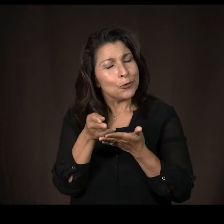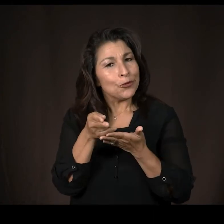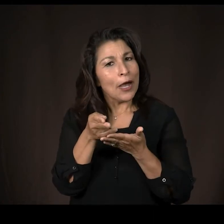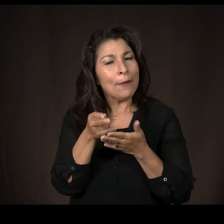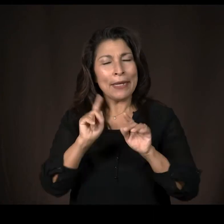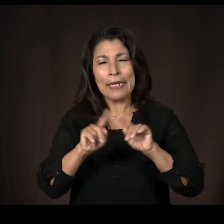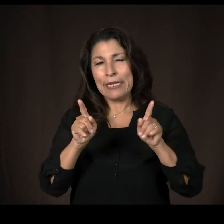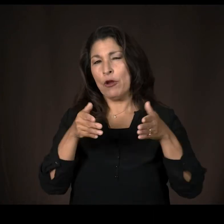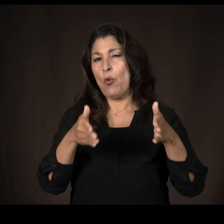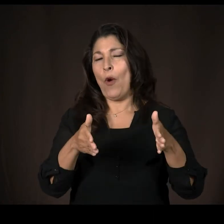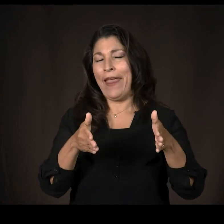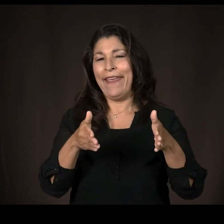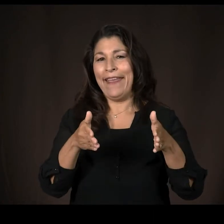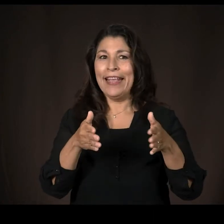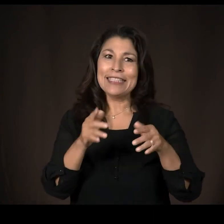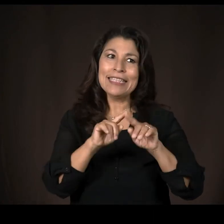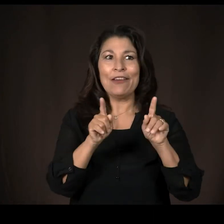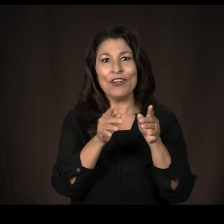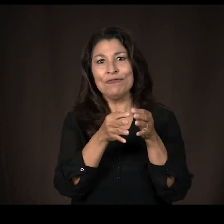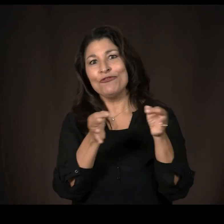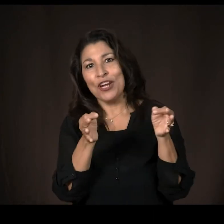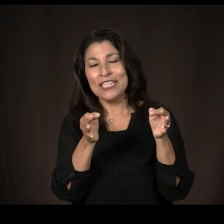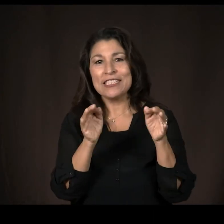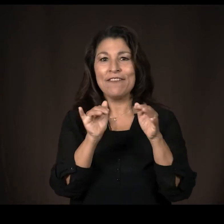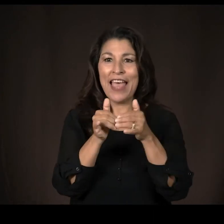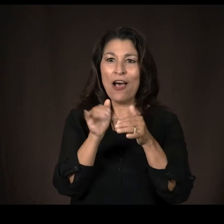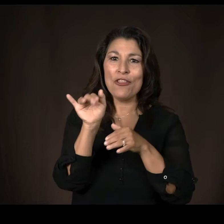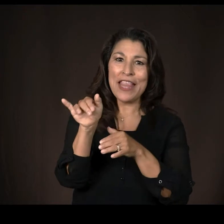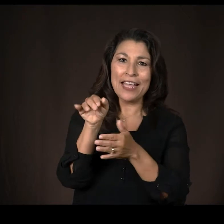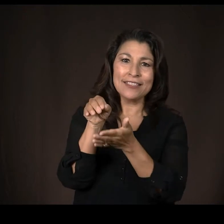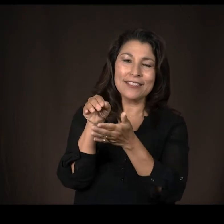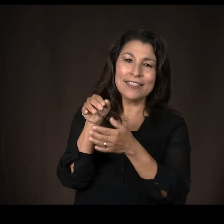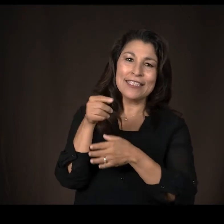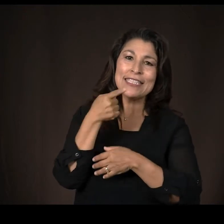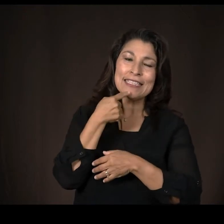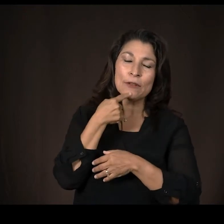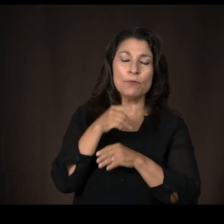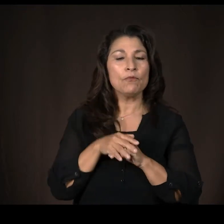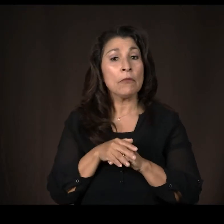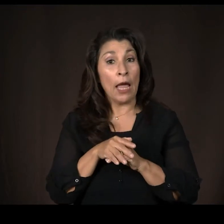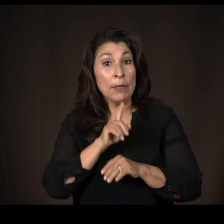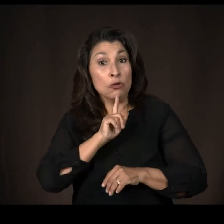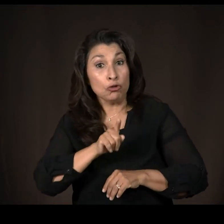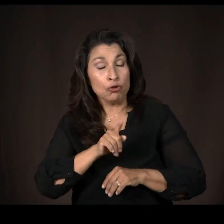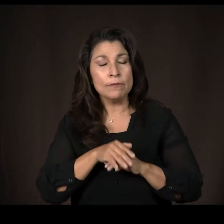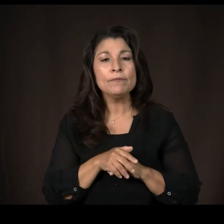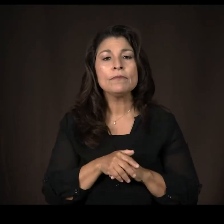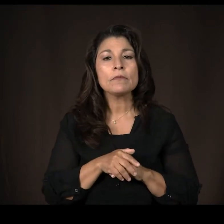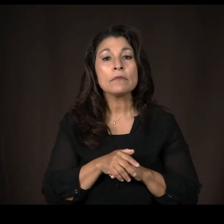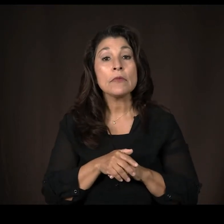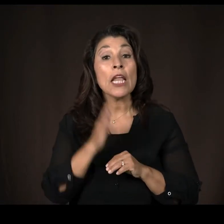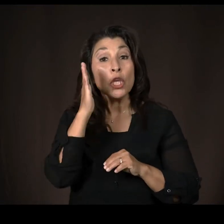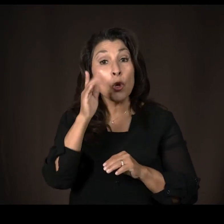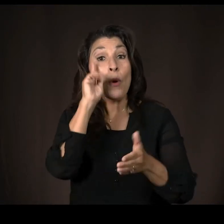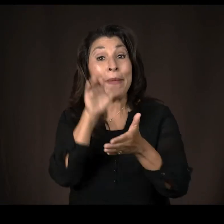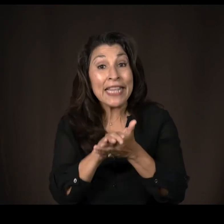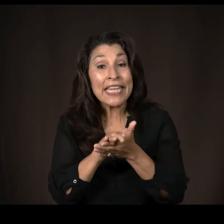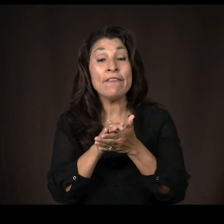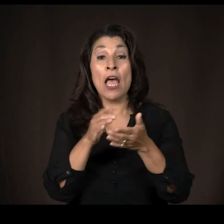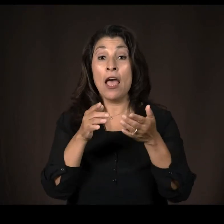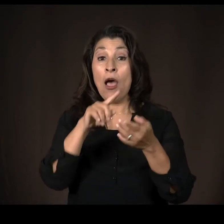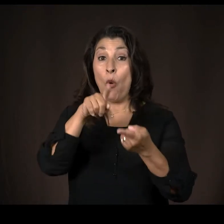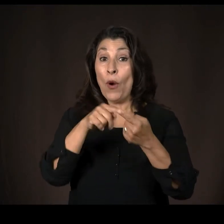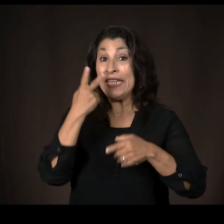but in a different way that that phrase is given. It is actually true. You'll believe it when you see